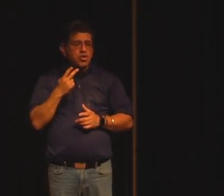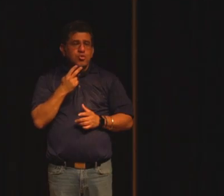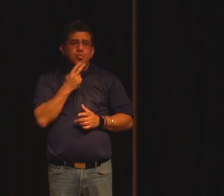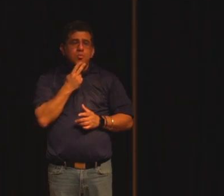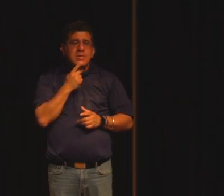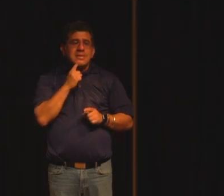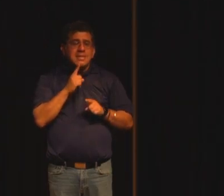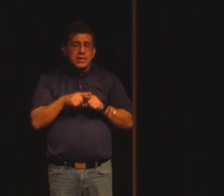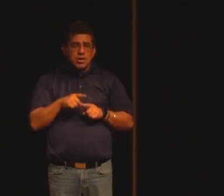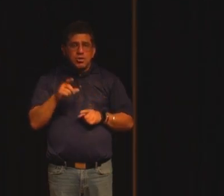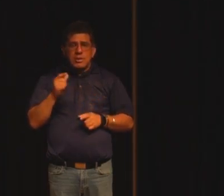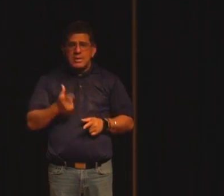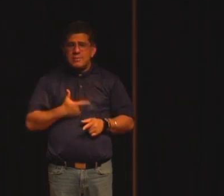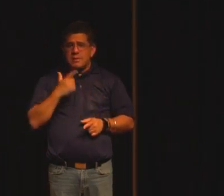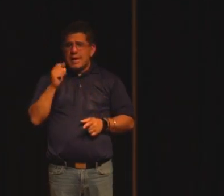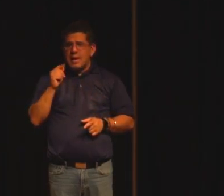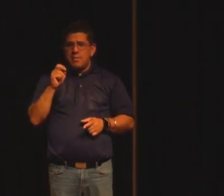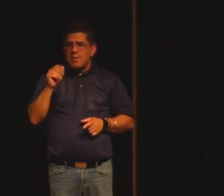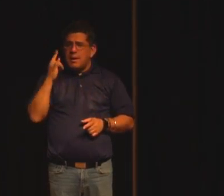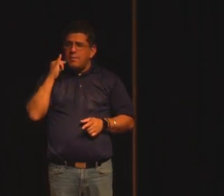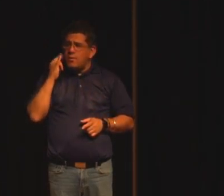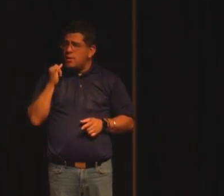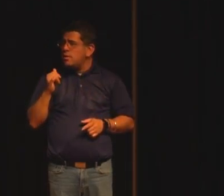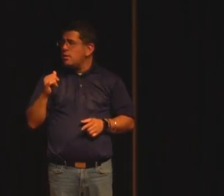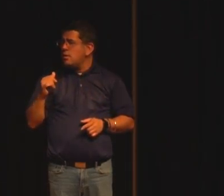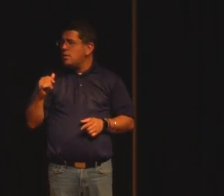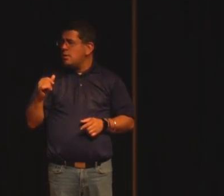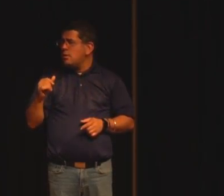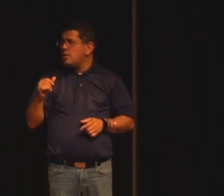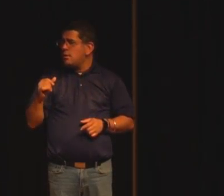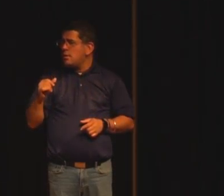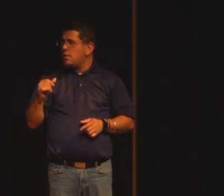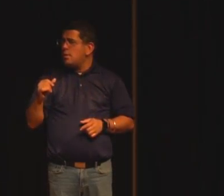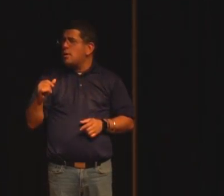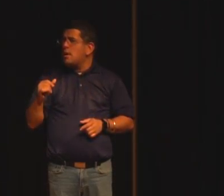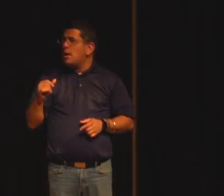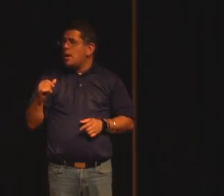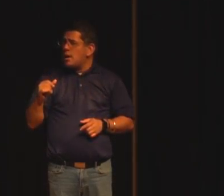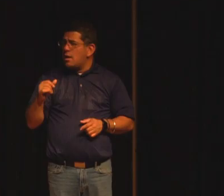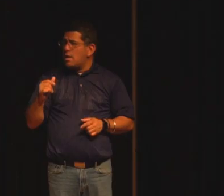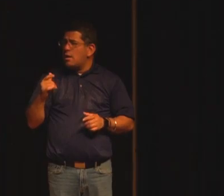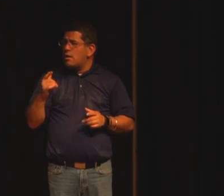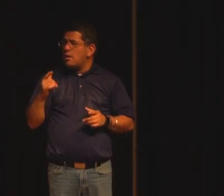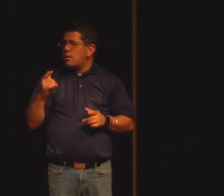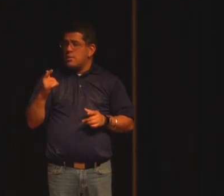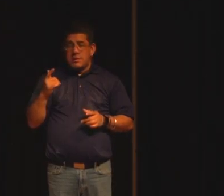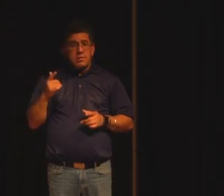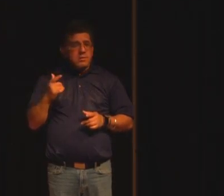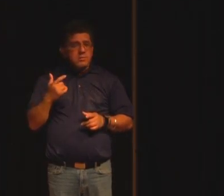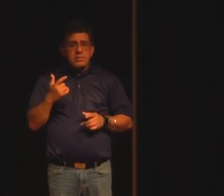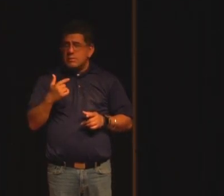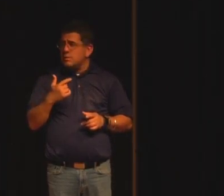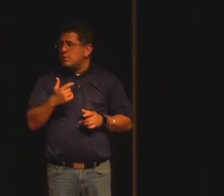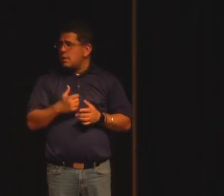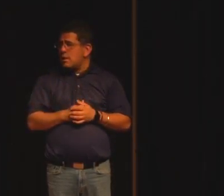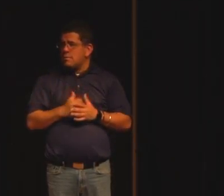I got a twin sister. She lives in Alameda. Twins are great. So I may have depressed you all, and that was not my